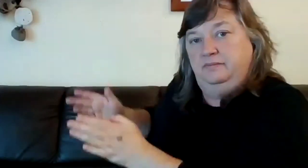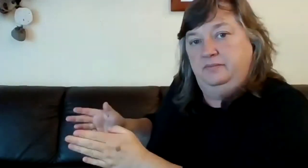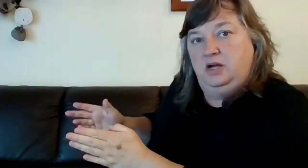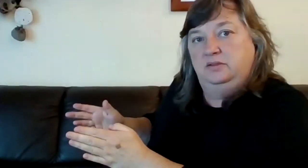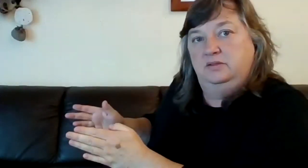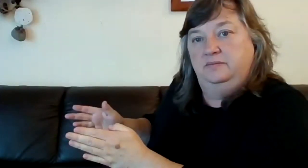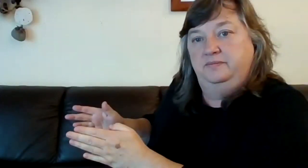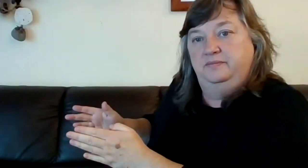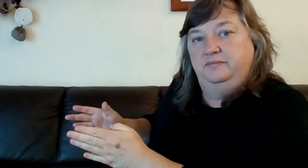Box.